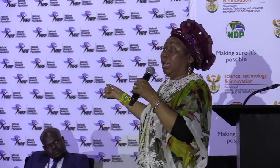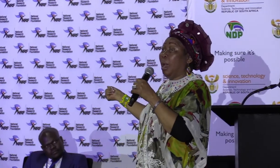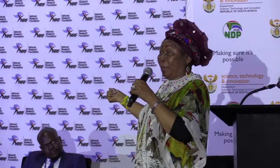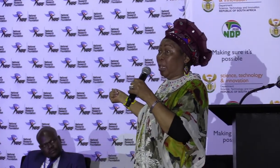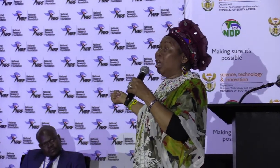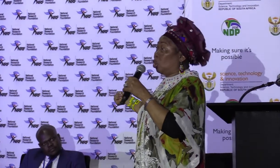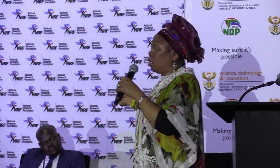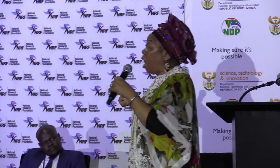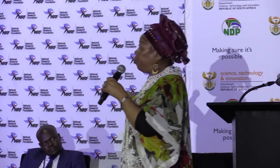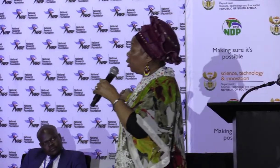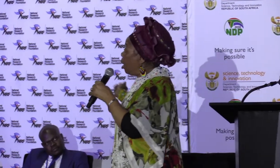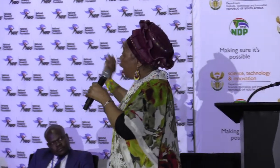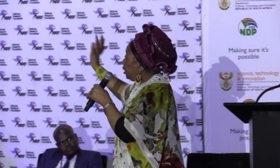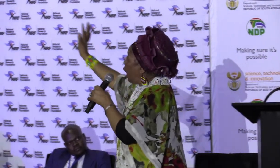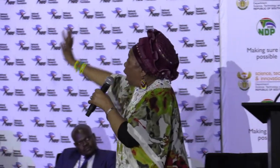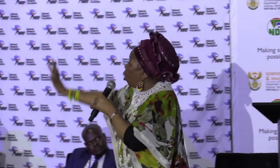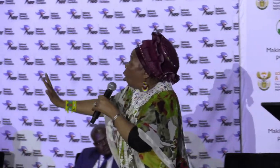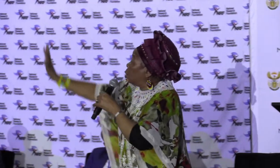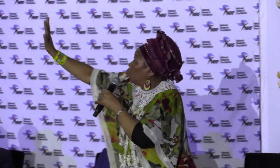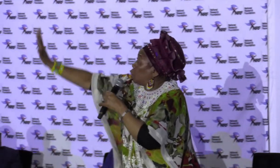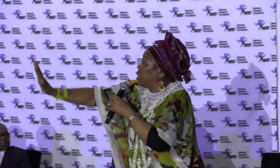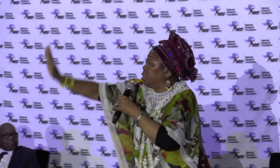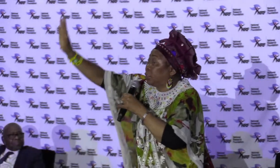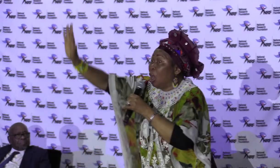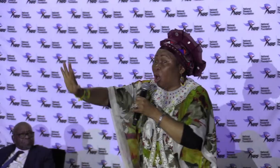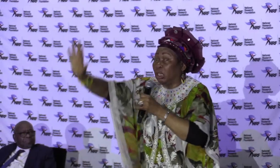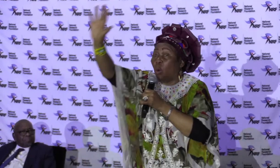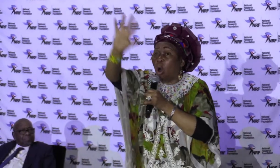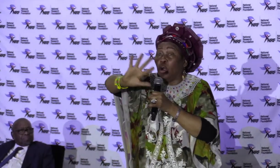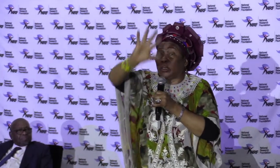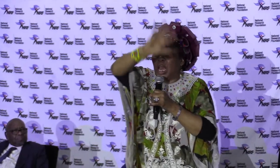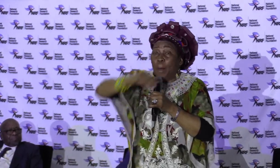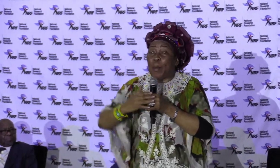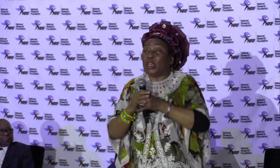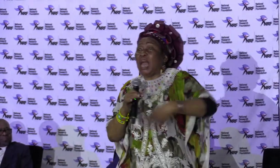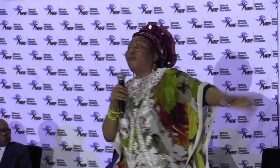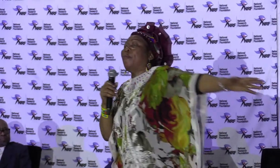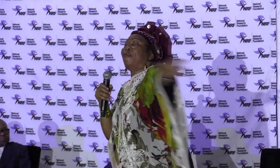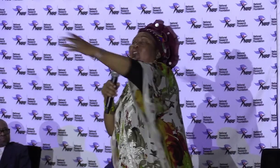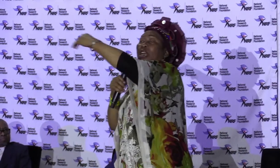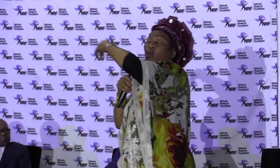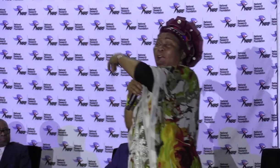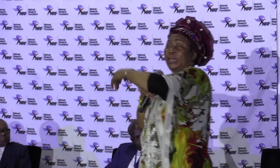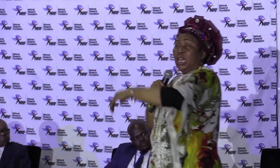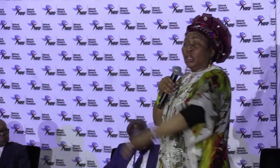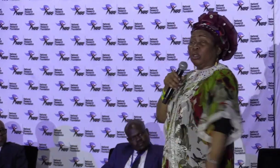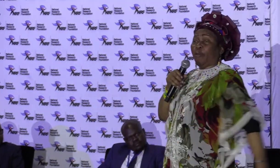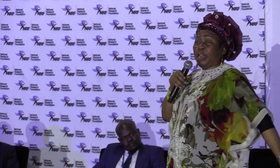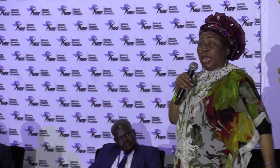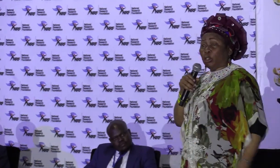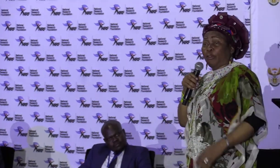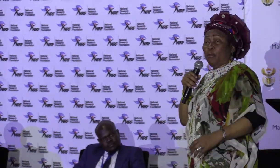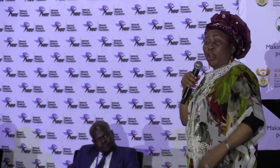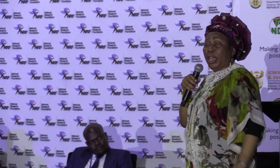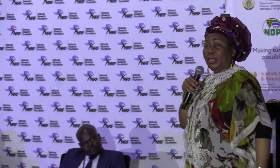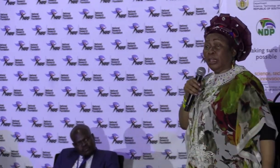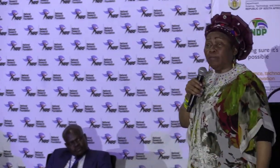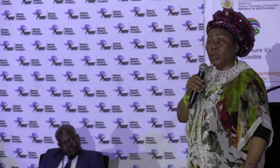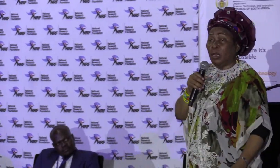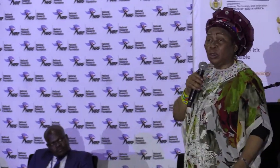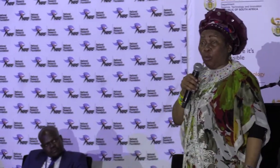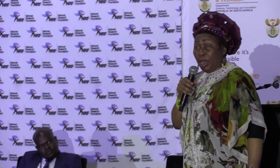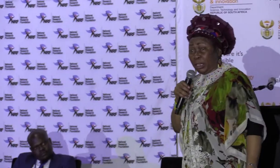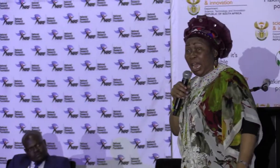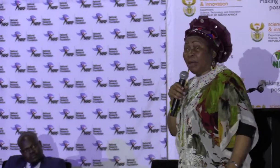make a big rondavel, and he hung all those skins on the walls. People came from far and wide to the village of